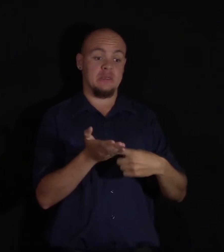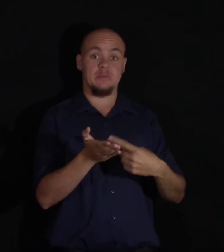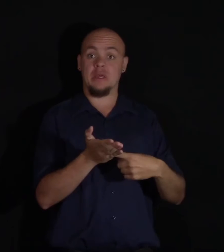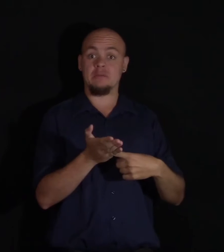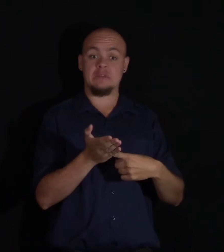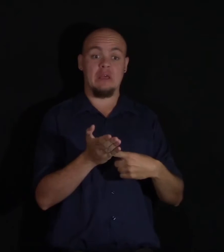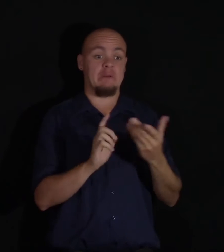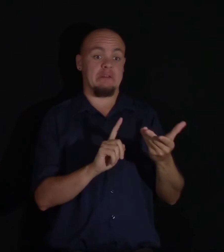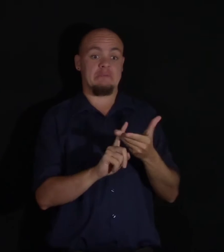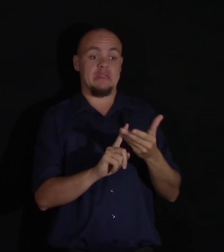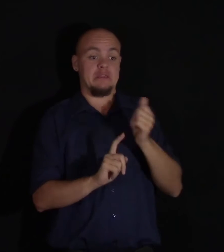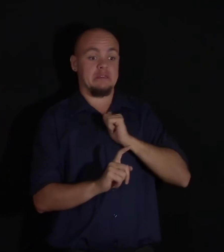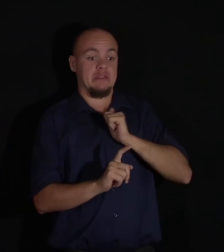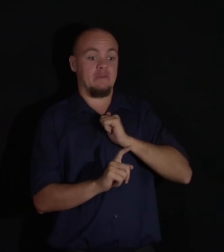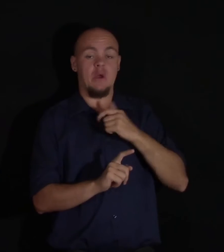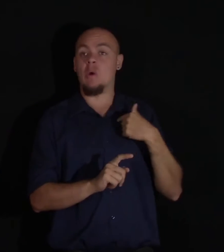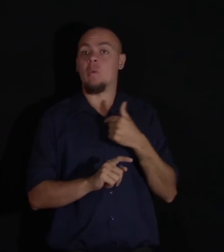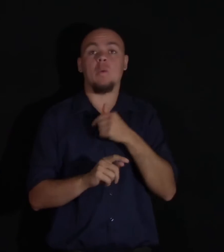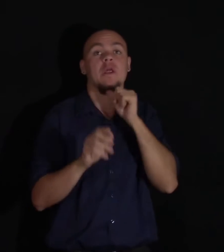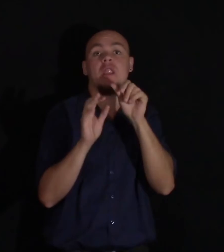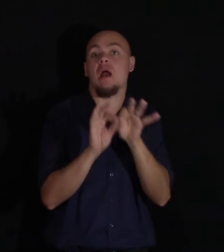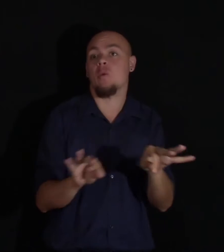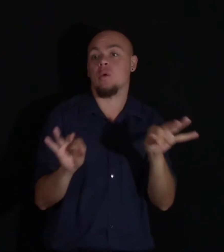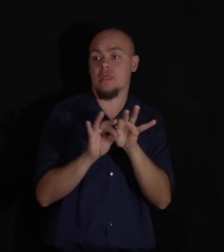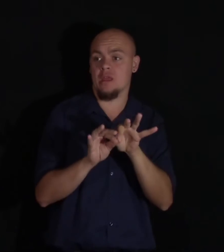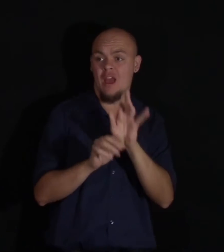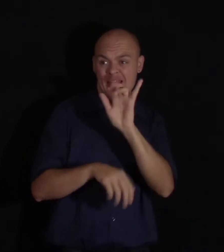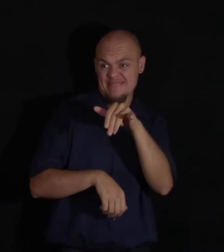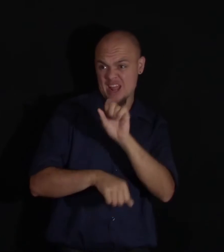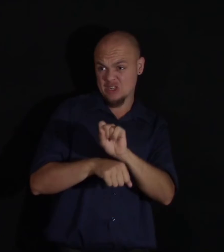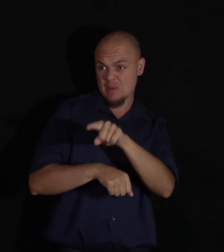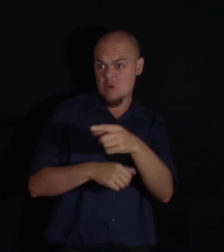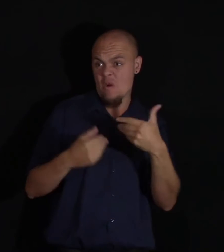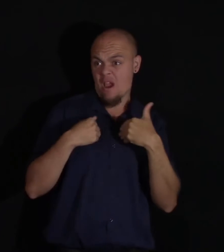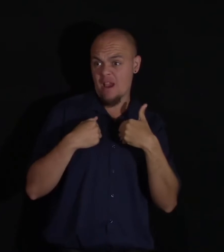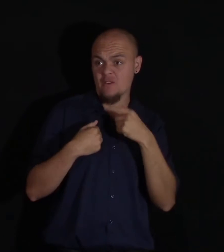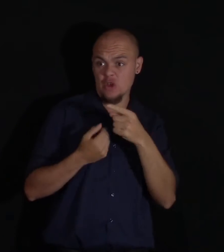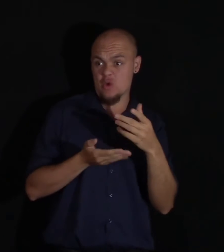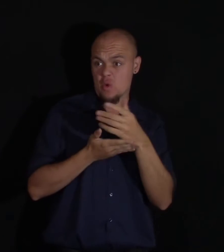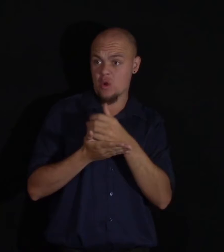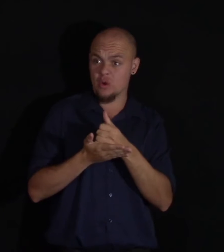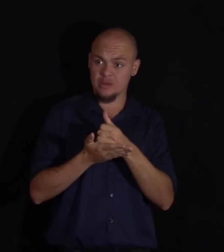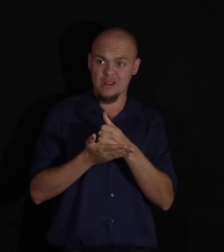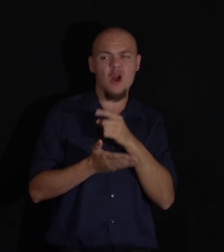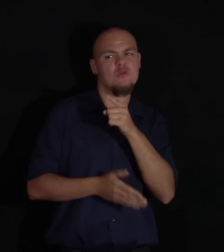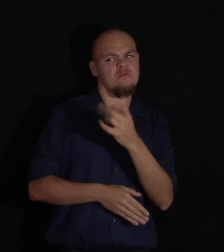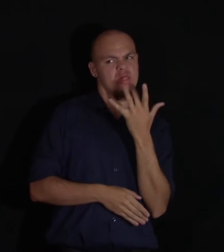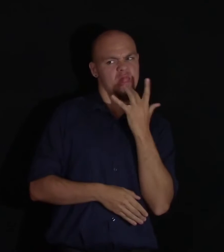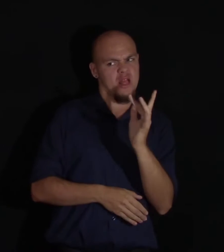try. Did you earn that job you have, or were you just lucky?